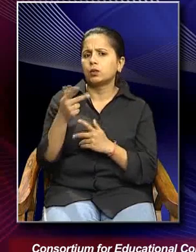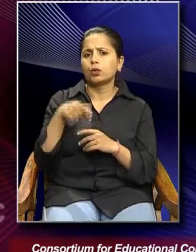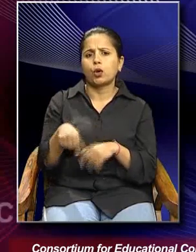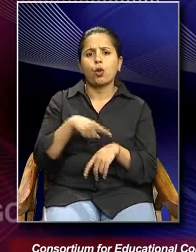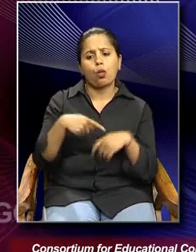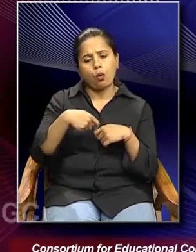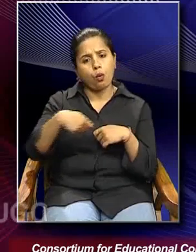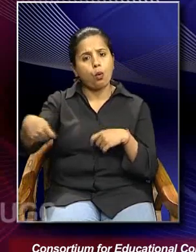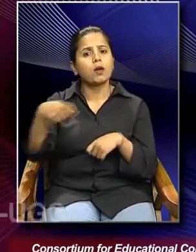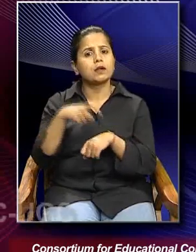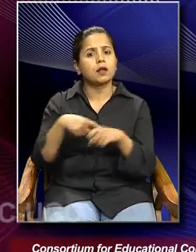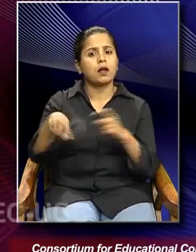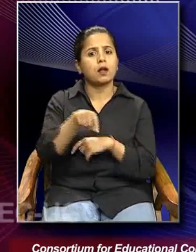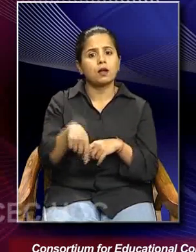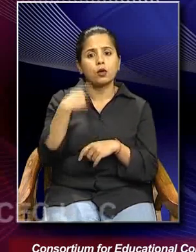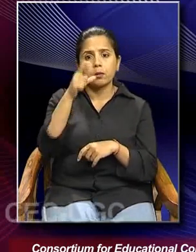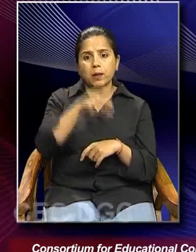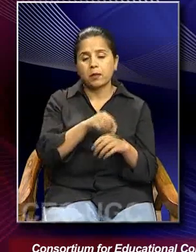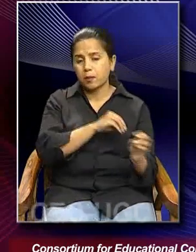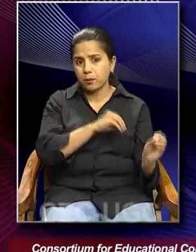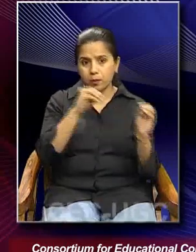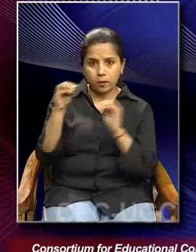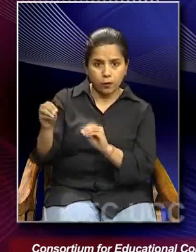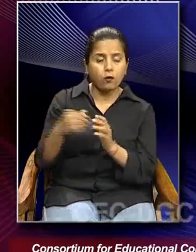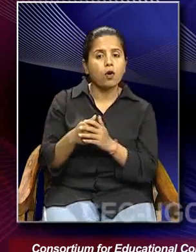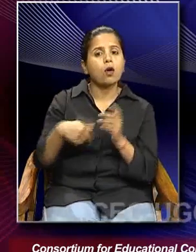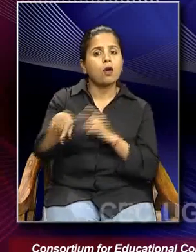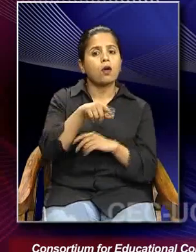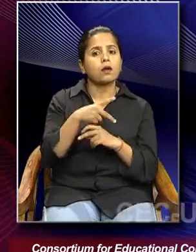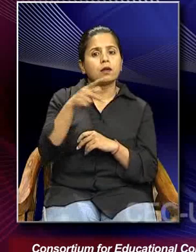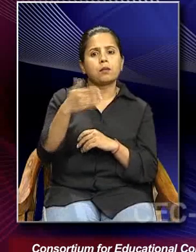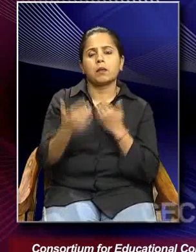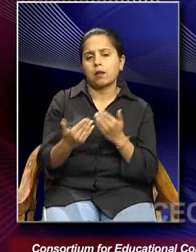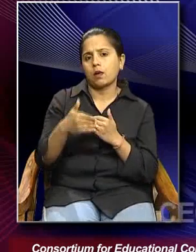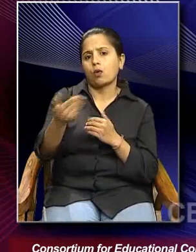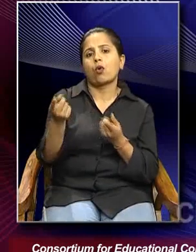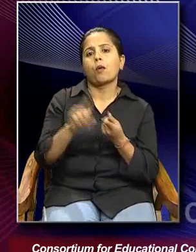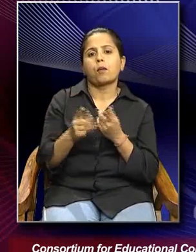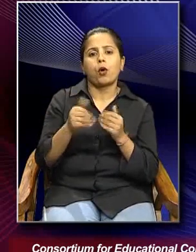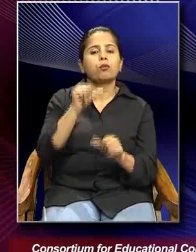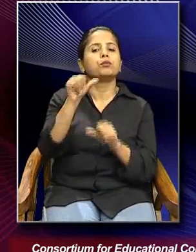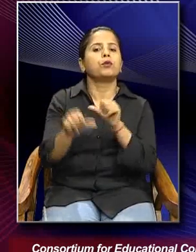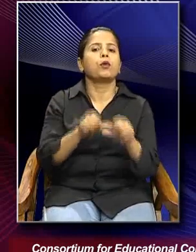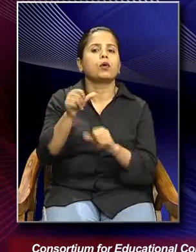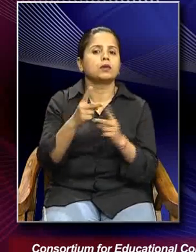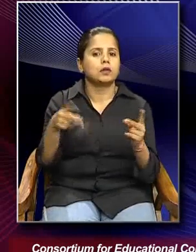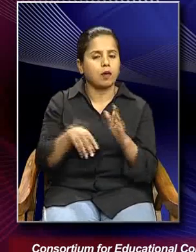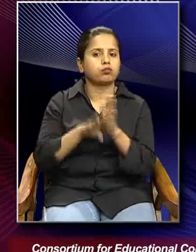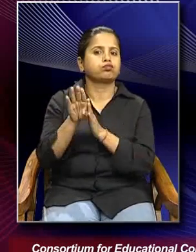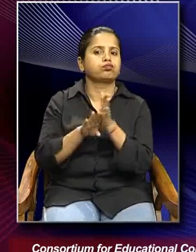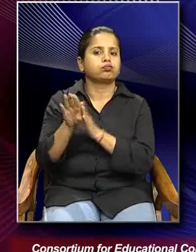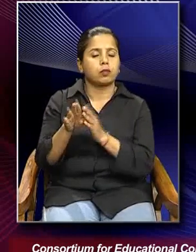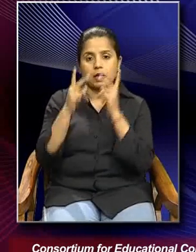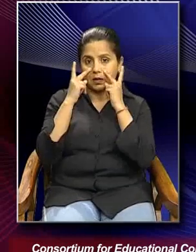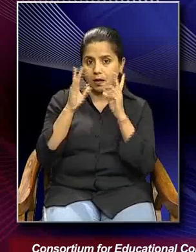long run, the immigration, people going out, this tendency would come down with the process of development being witnessed